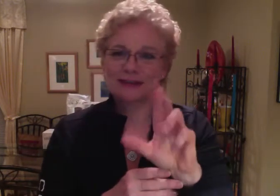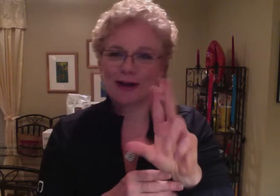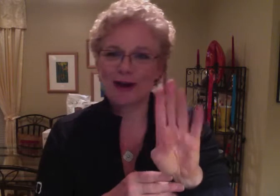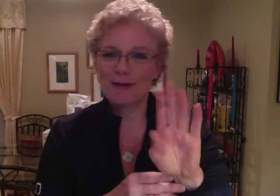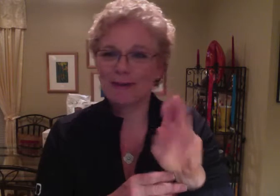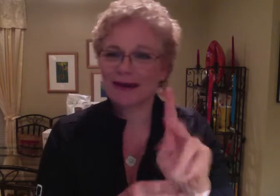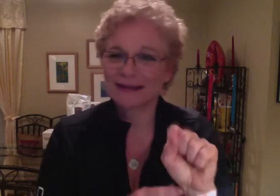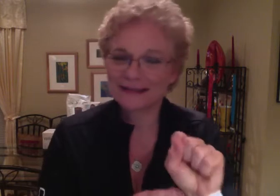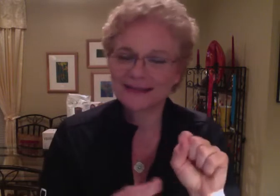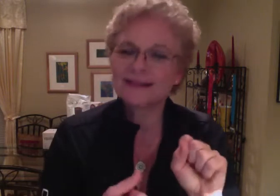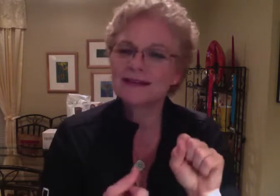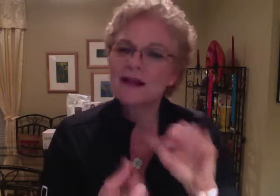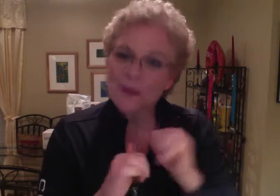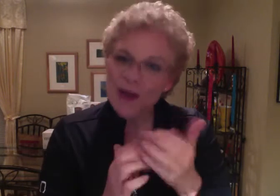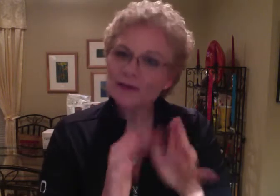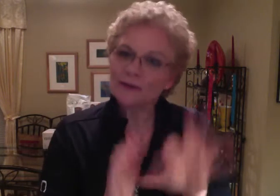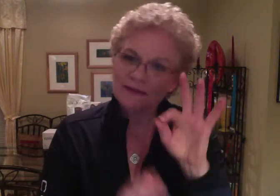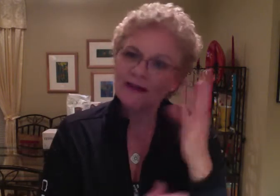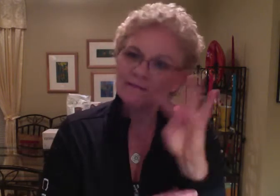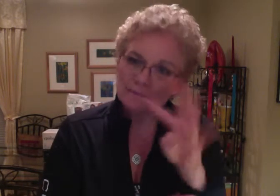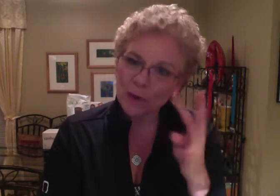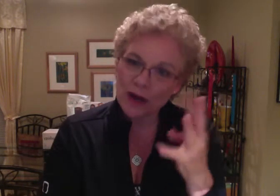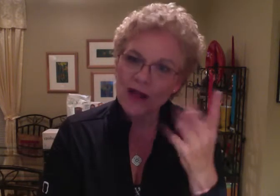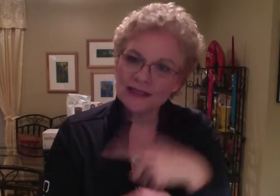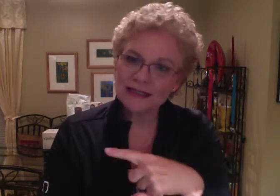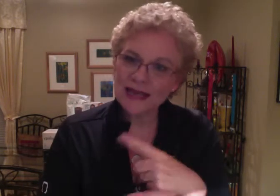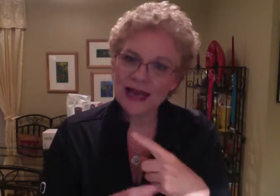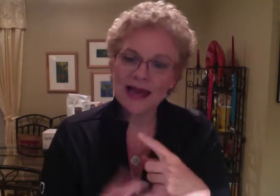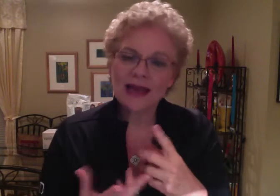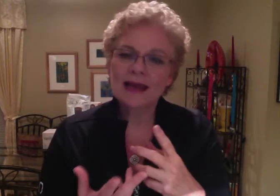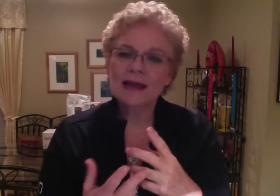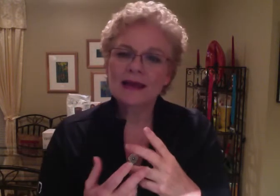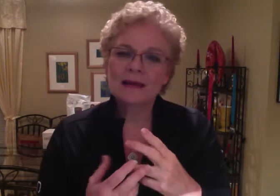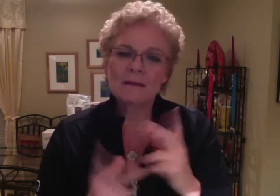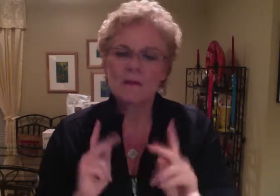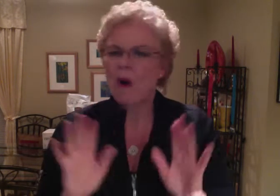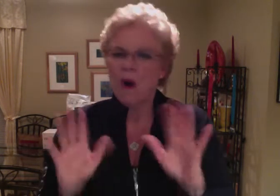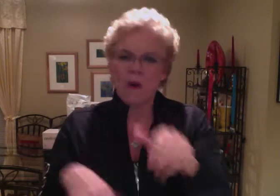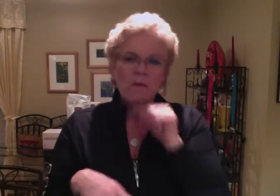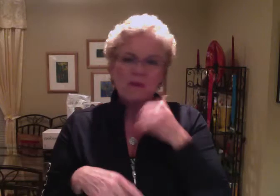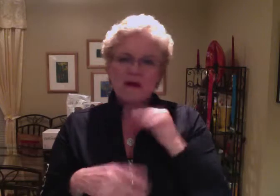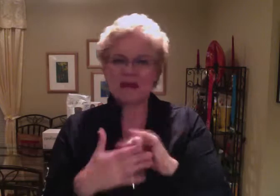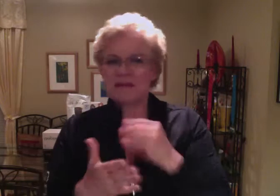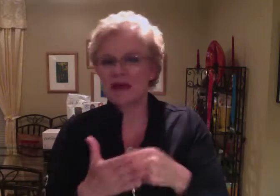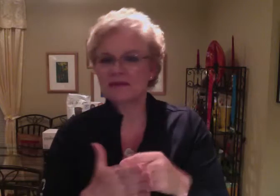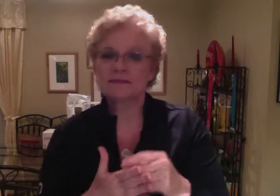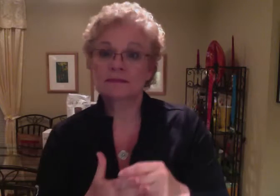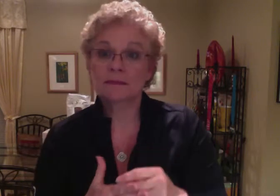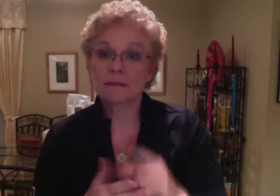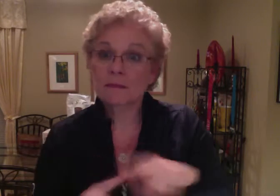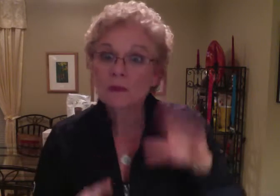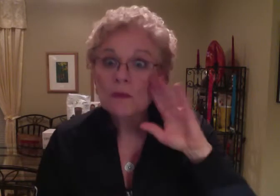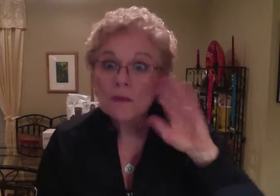$4. But here's what's funny. With human nature, people are like, oh, I don't have that. But you know for a fact that they just bought